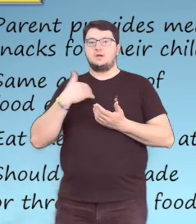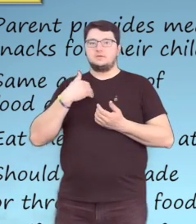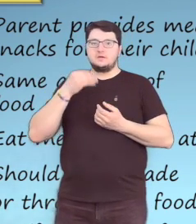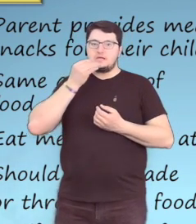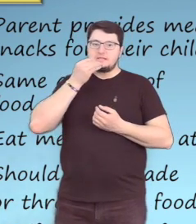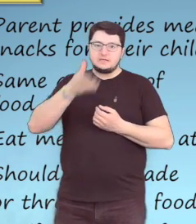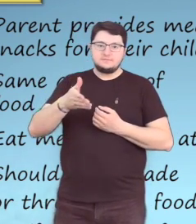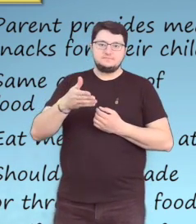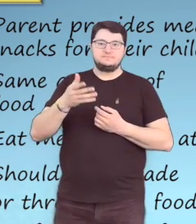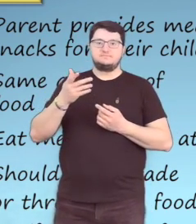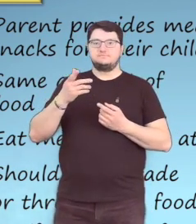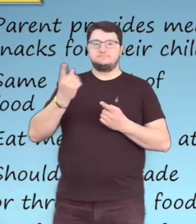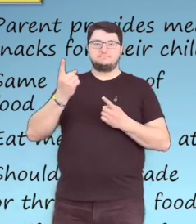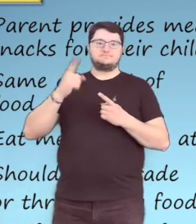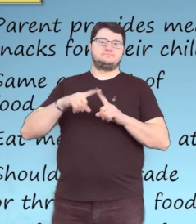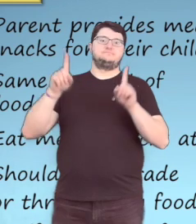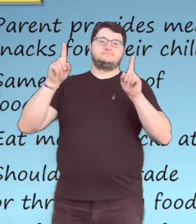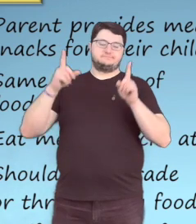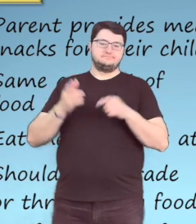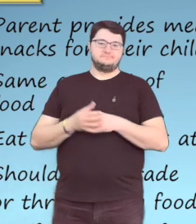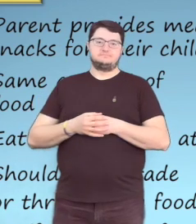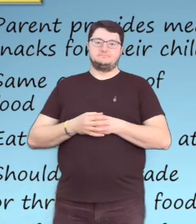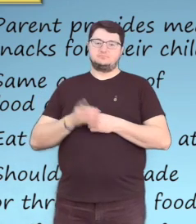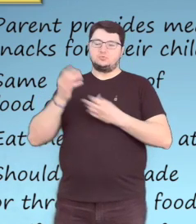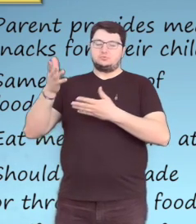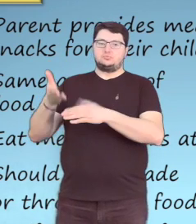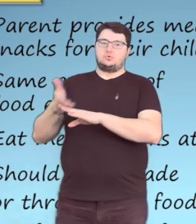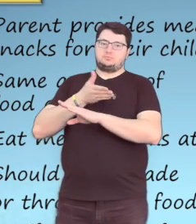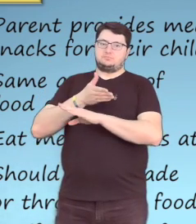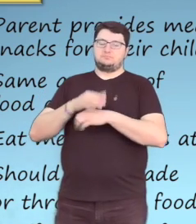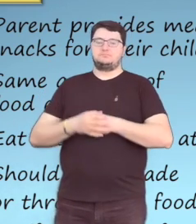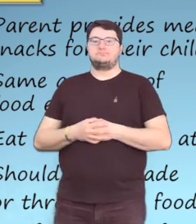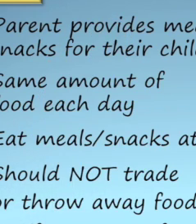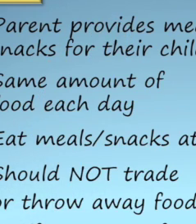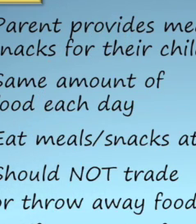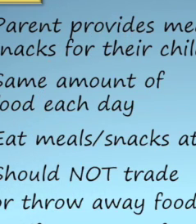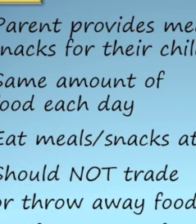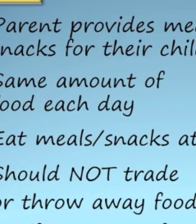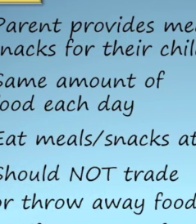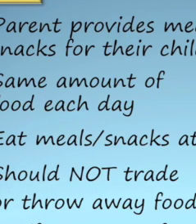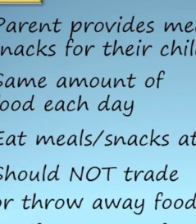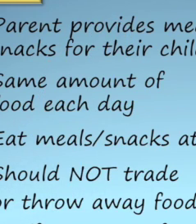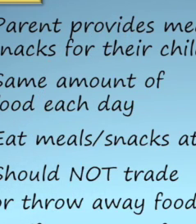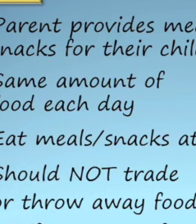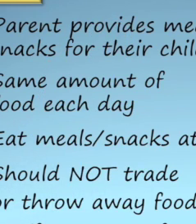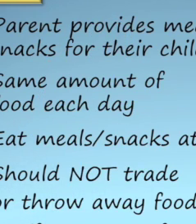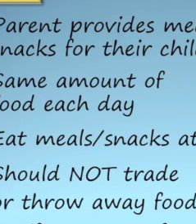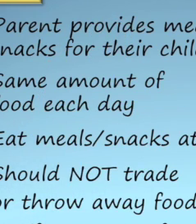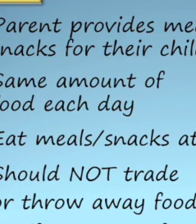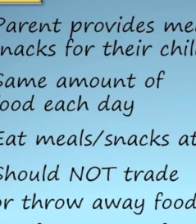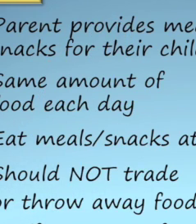to notify the parents about special events that involve food so they can plan accordingly.